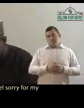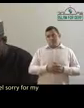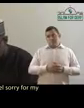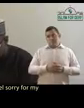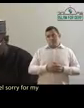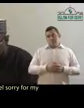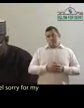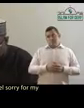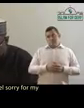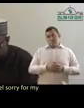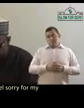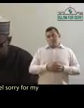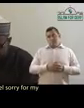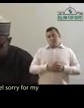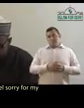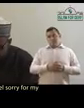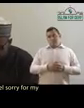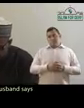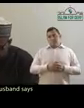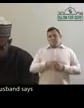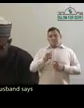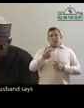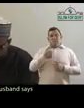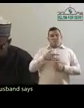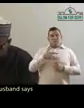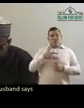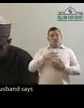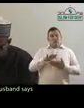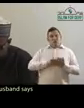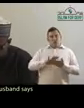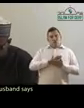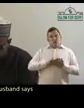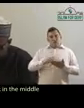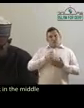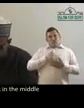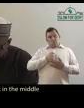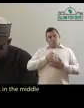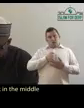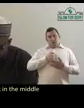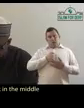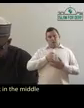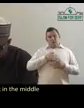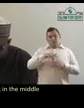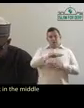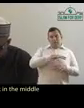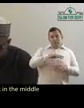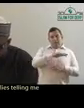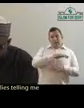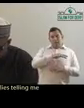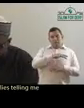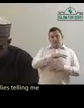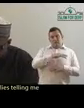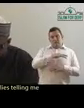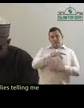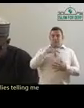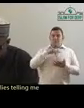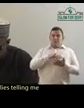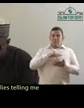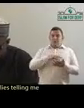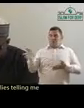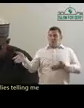Sometimes I feel sorry for my family, because if I have to do what my husband says, I feel like sometimes I'm stuck in the middle because my family